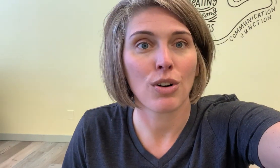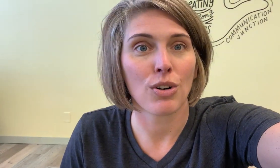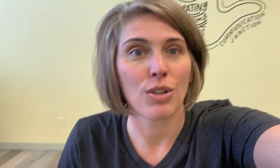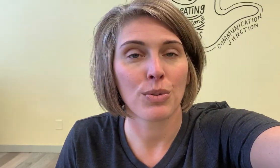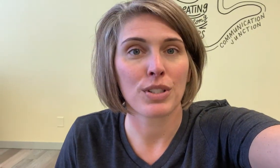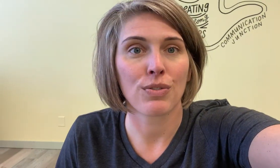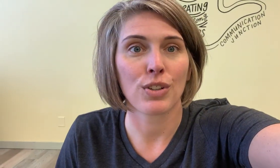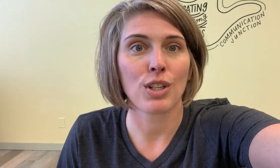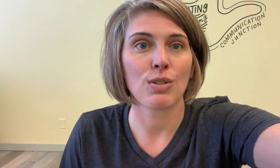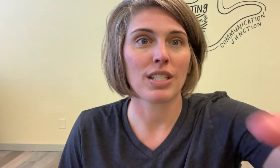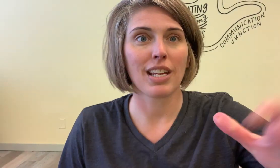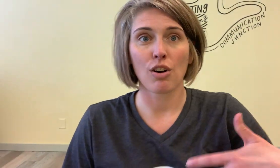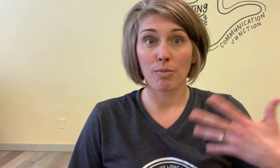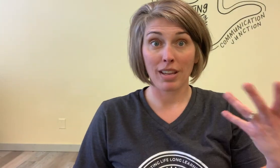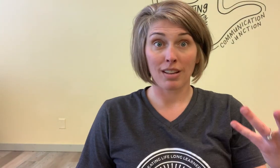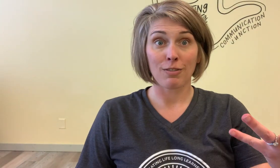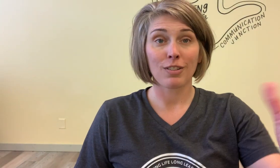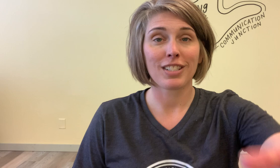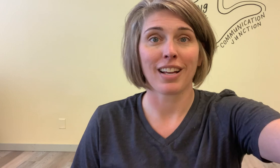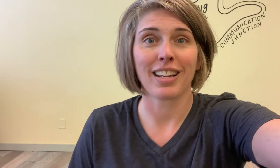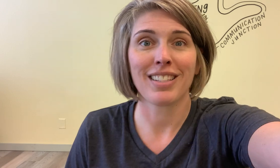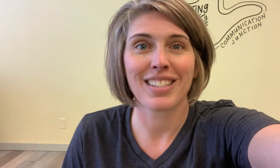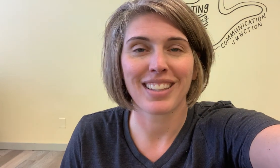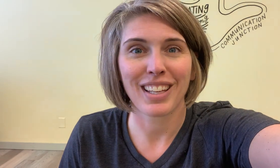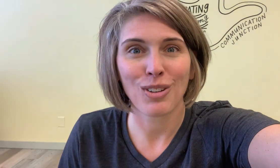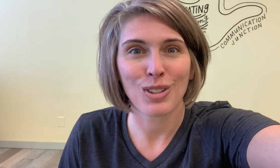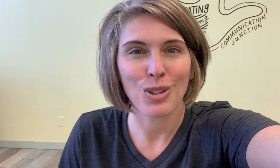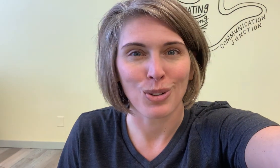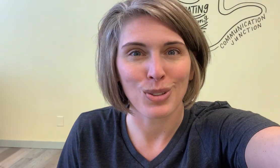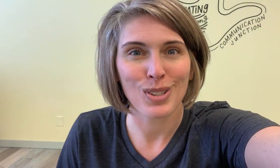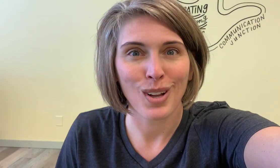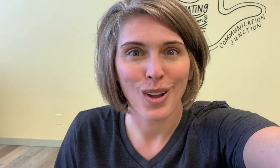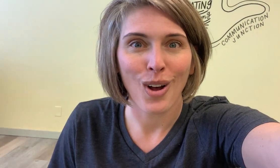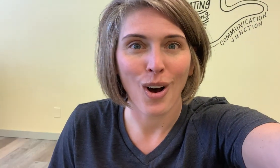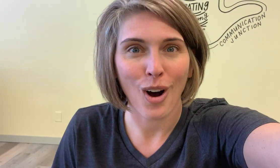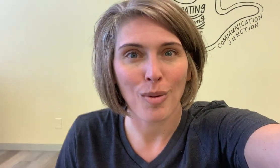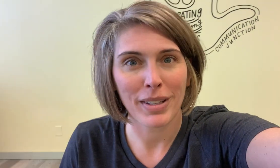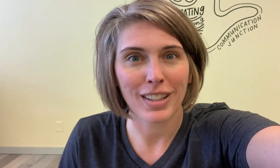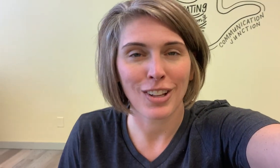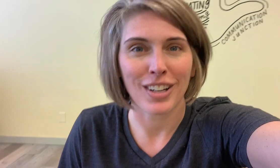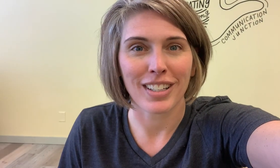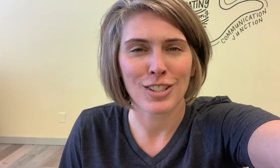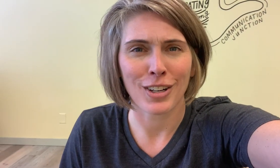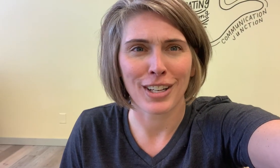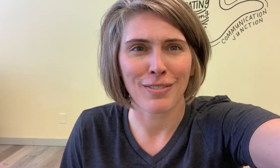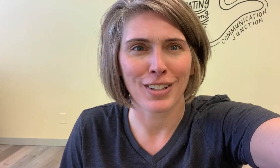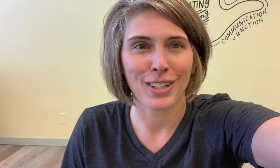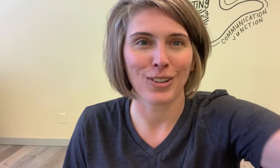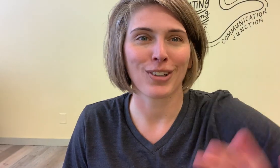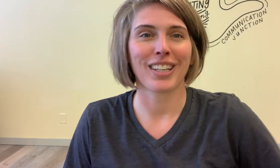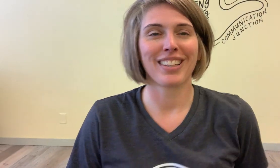goal was for you to take home a handful of signs that you can use all month long. Sorry, I feel like you're crooked. There